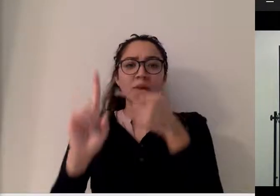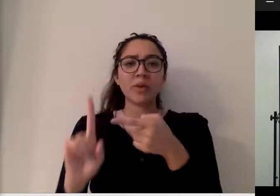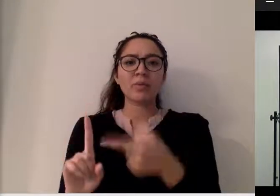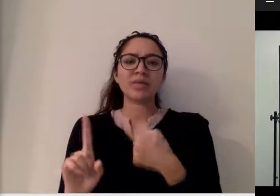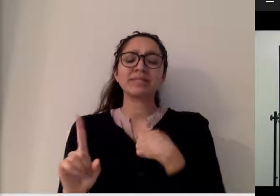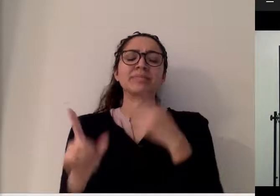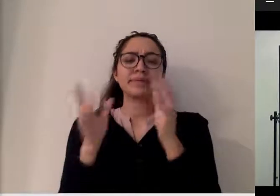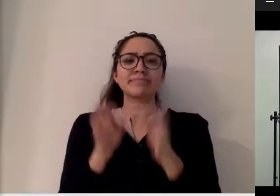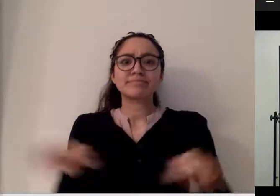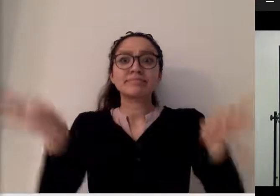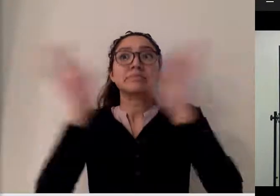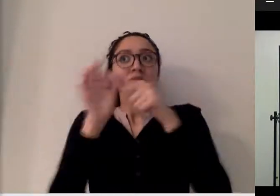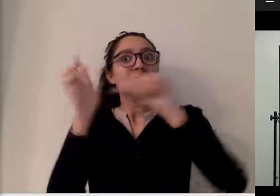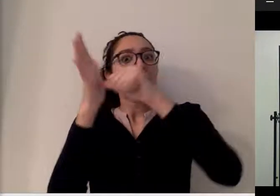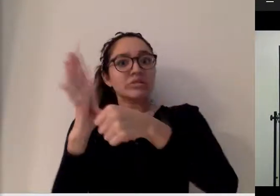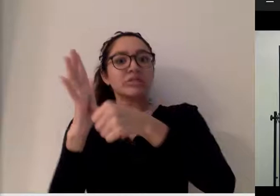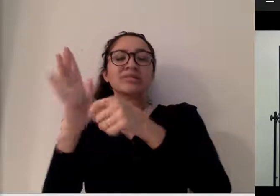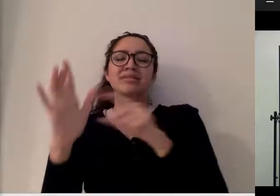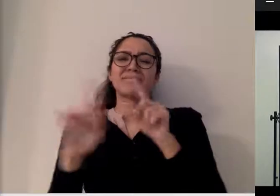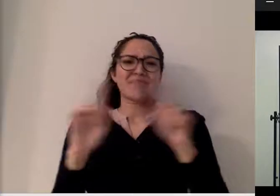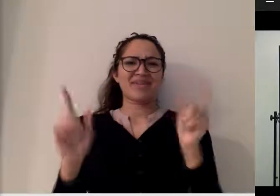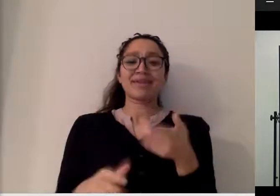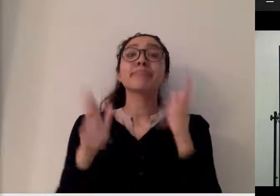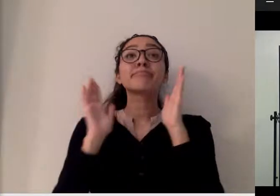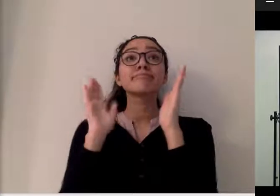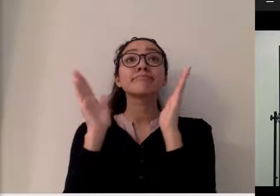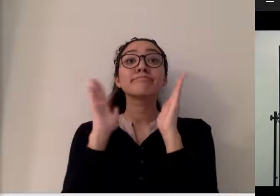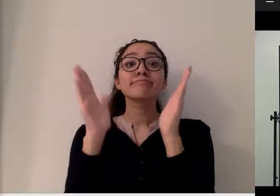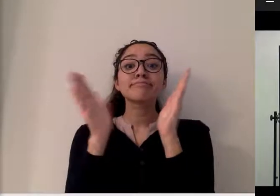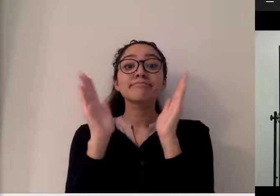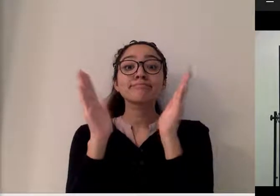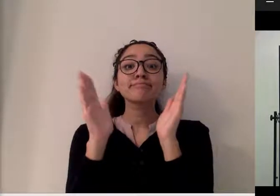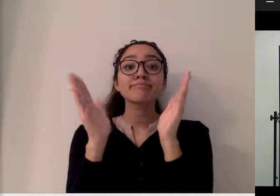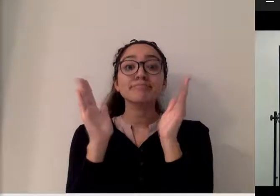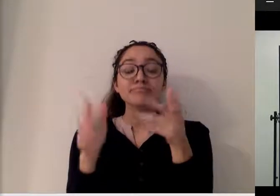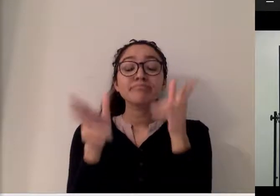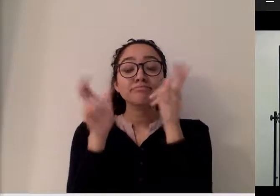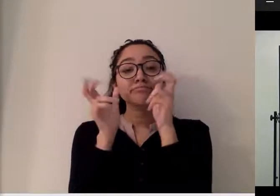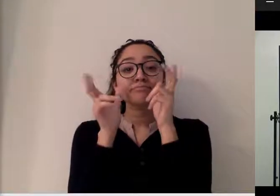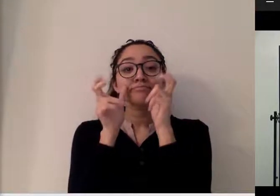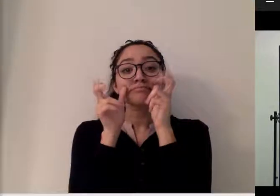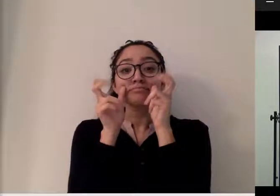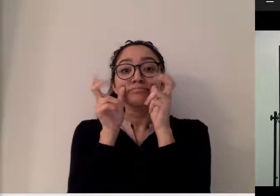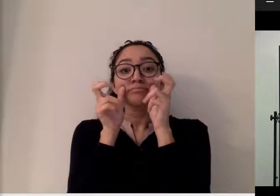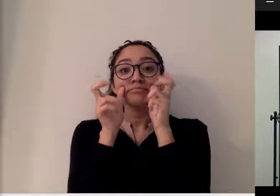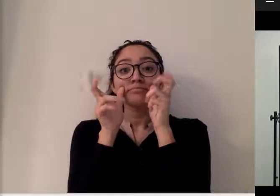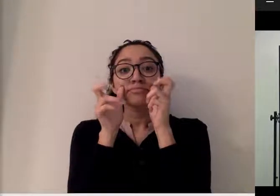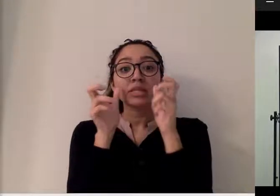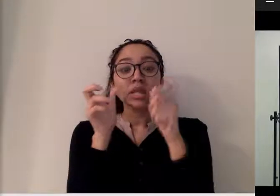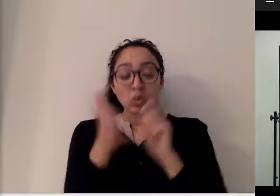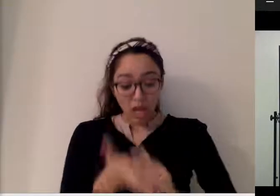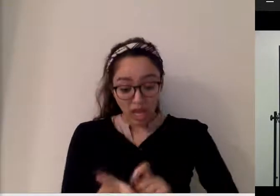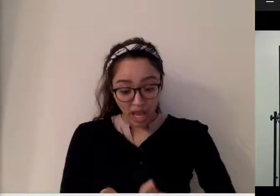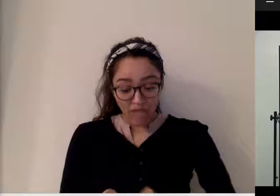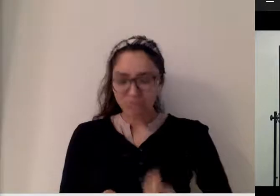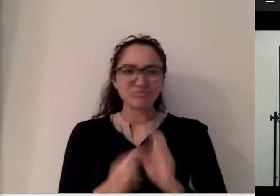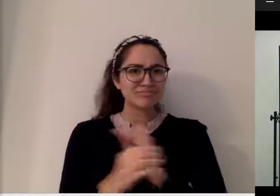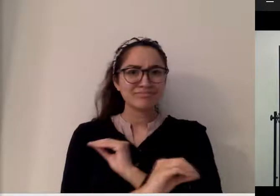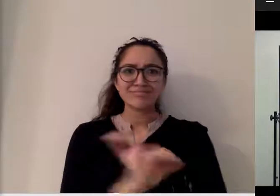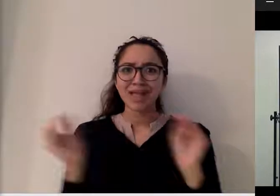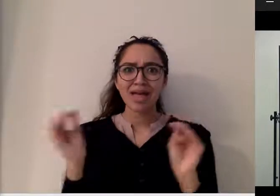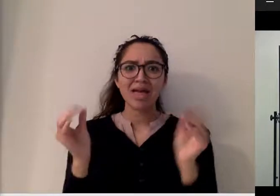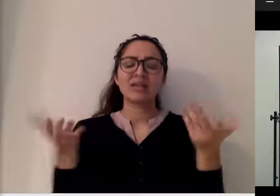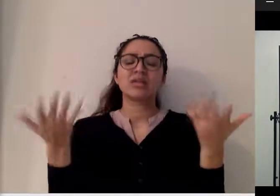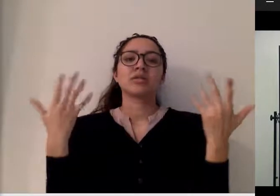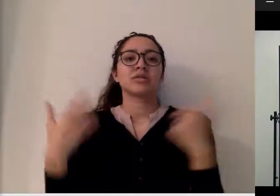and they just are sitting there, just like it's a conversation, and they're listening to me, but they're not writing any of it down. And that